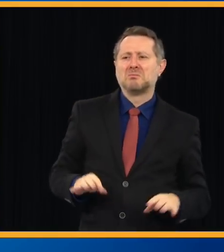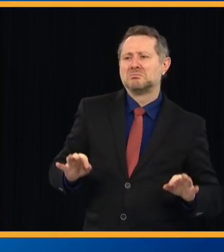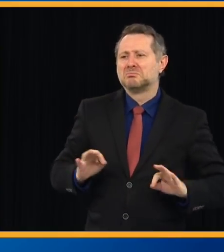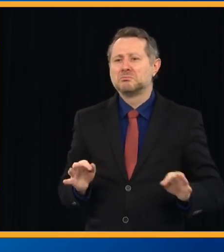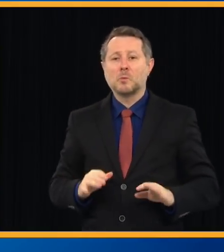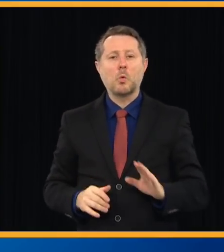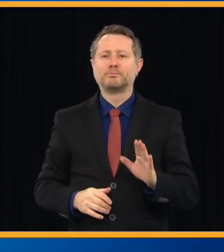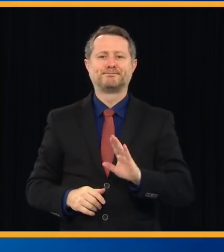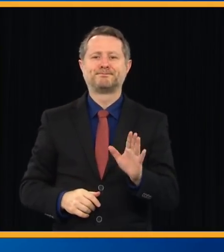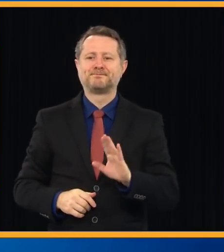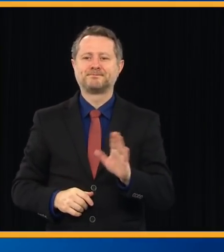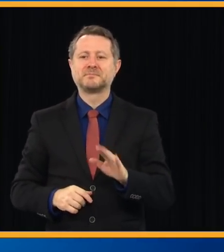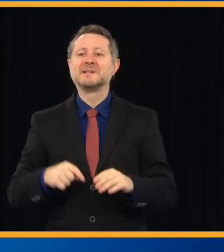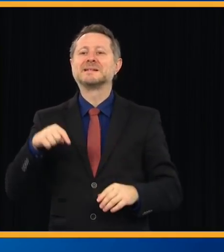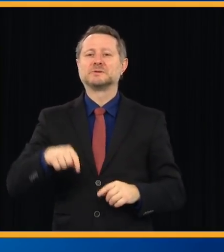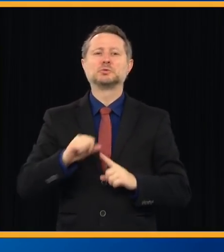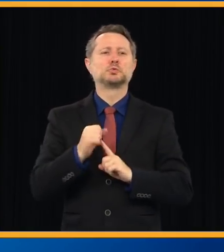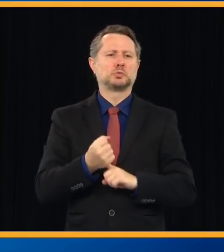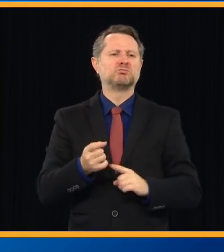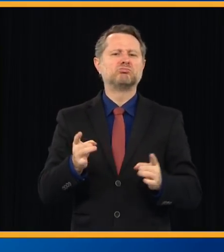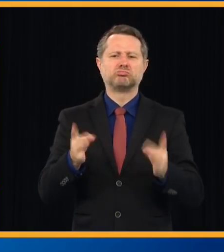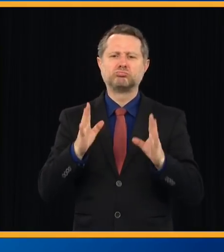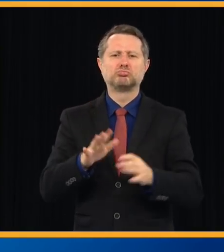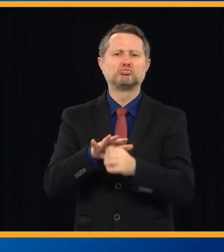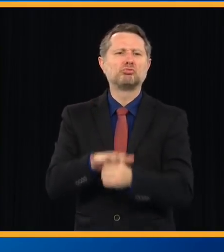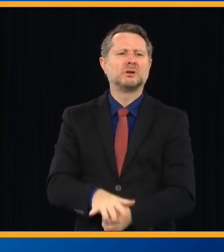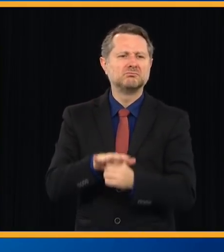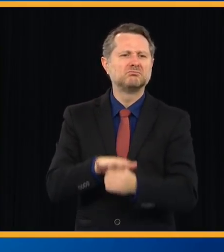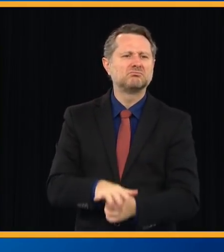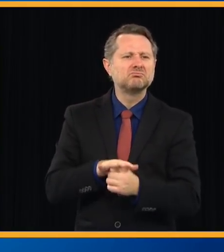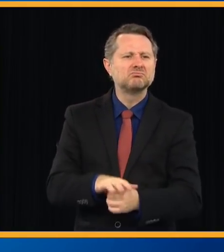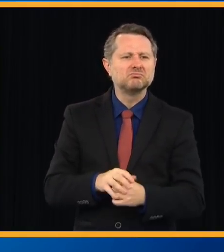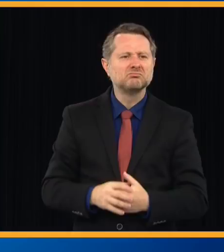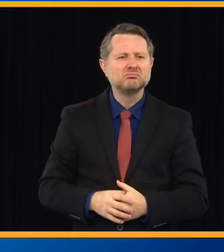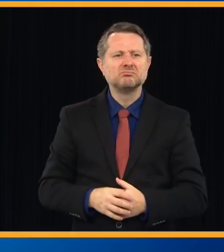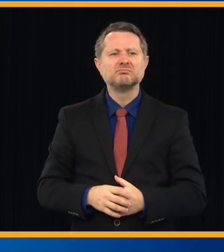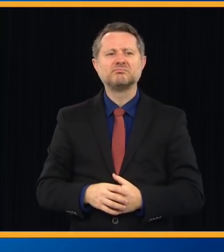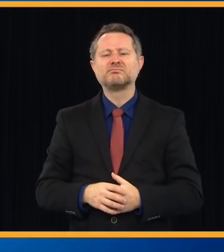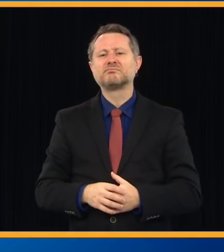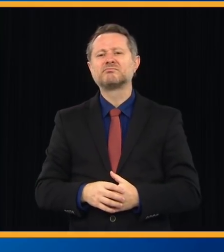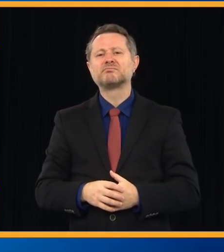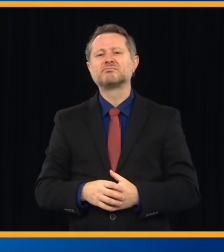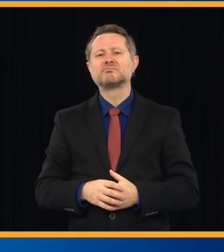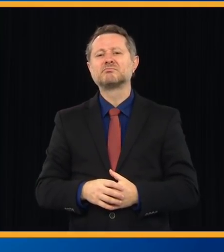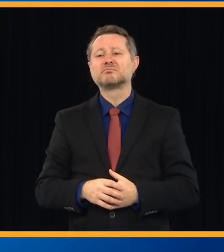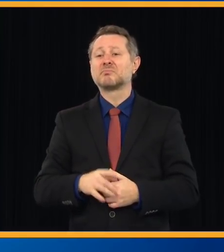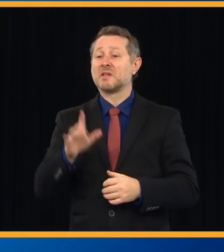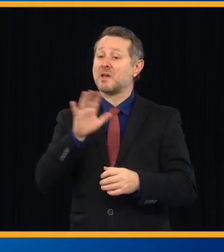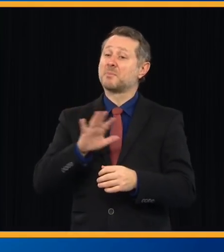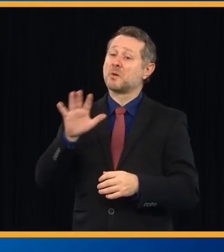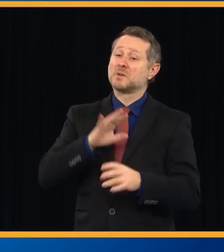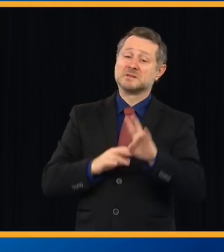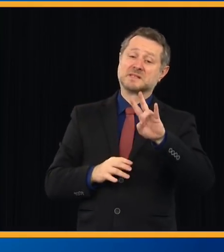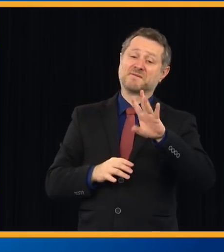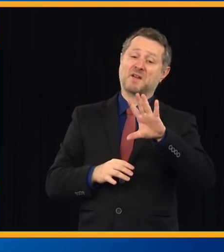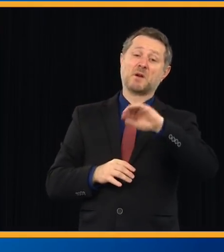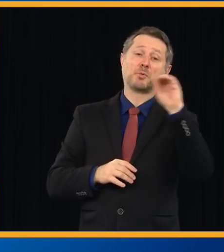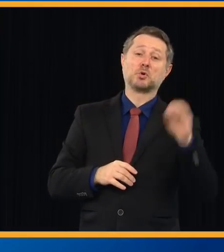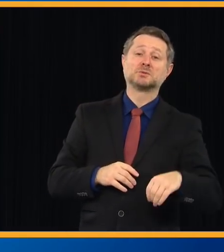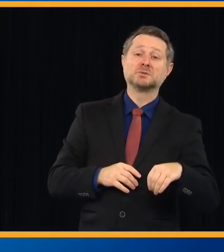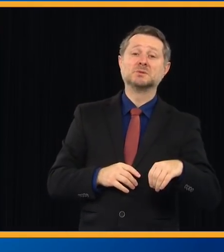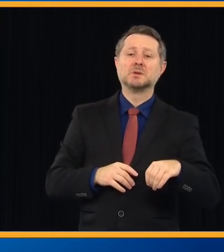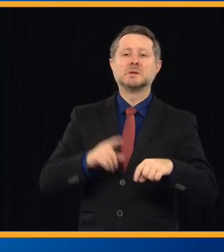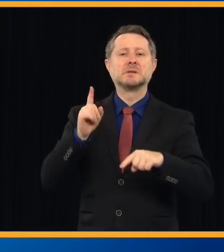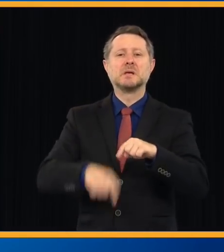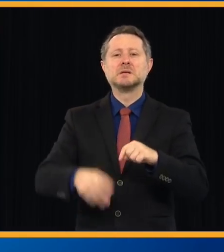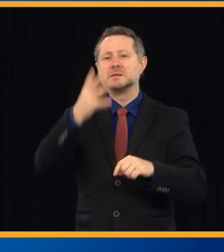this situation. And it happens on a lot of levels. 3 out of 4 say that their sleep has been affected.